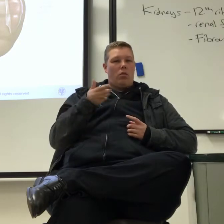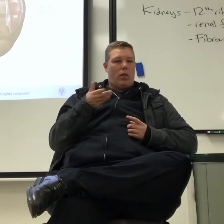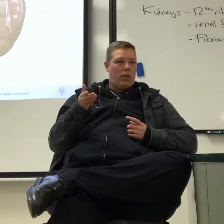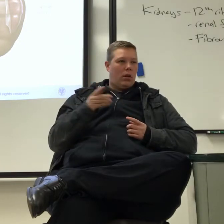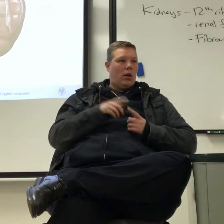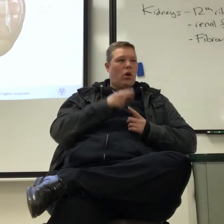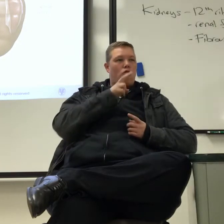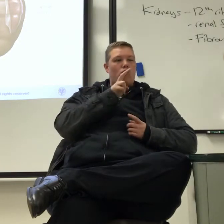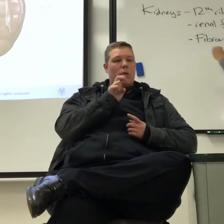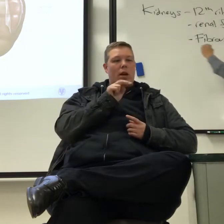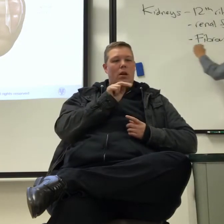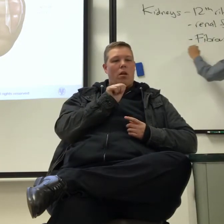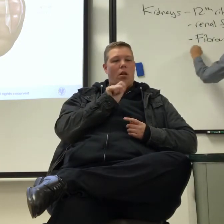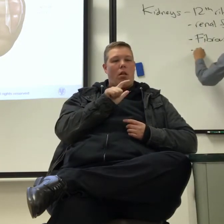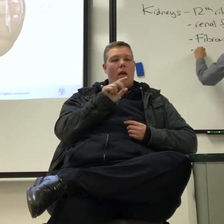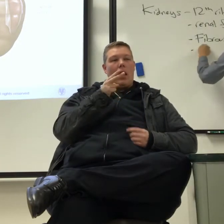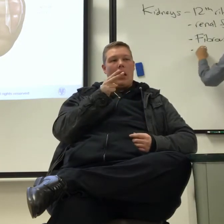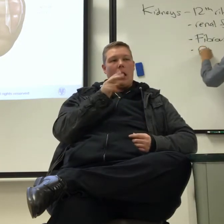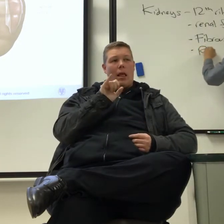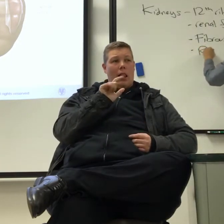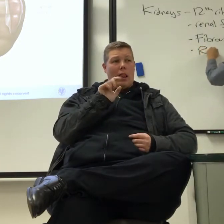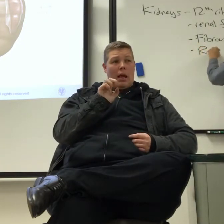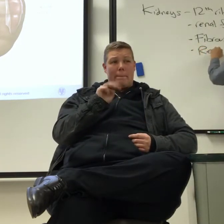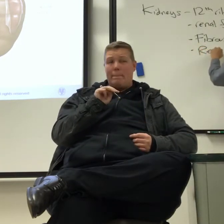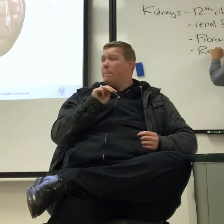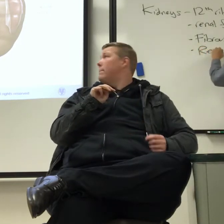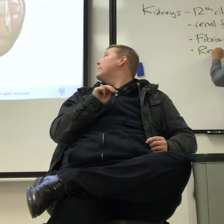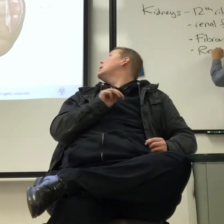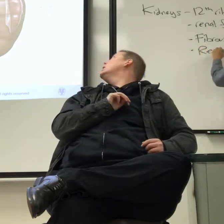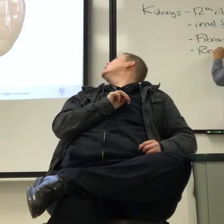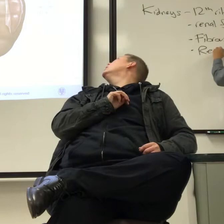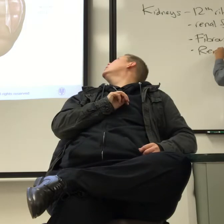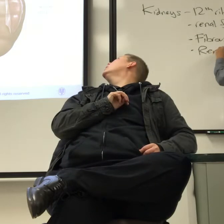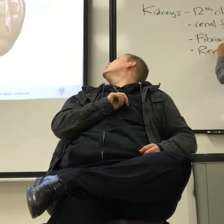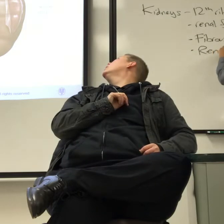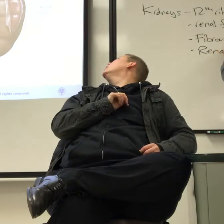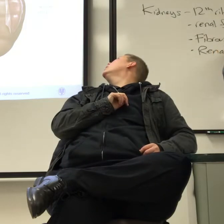hilum. You know that.